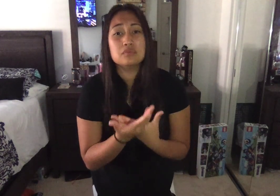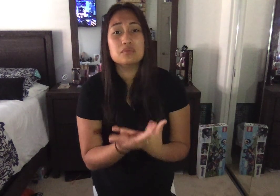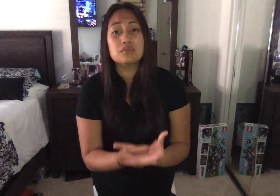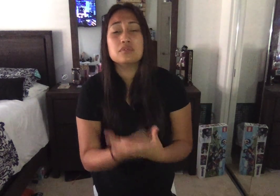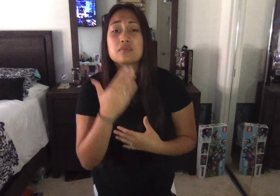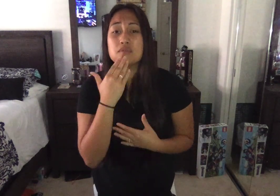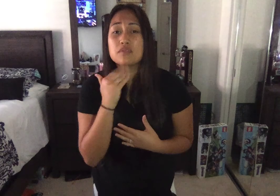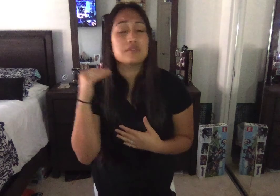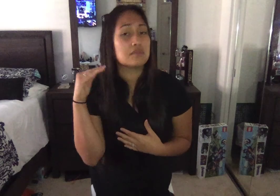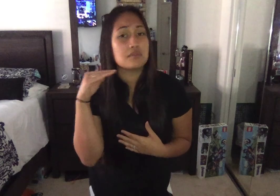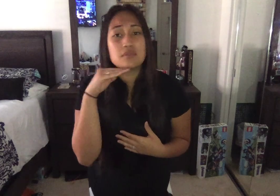all the freedom